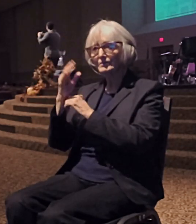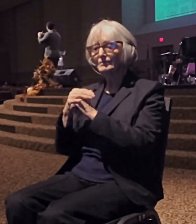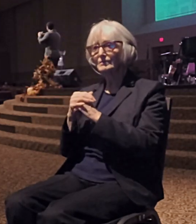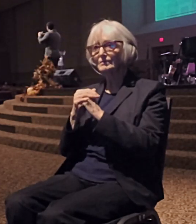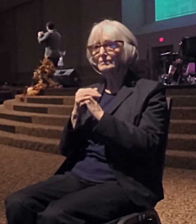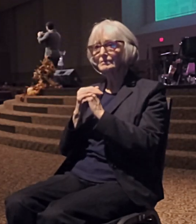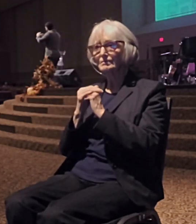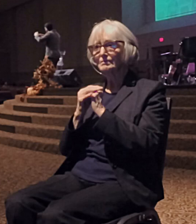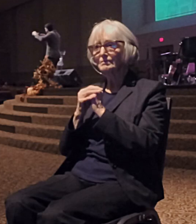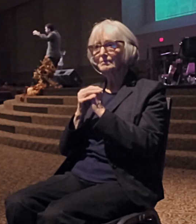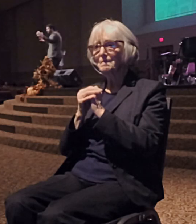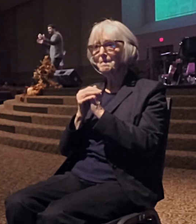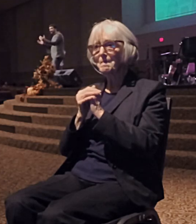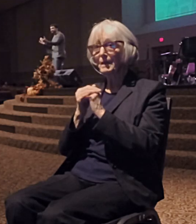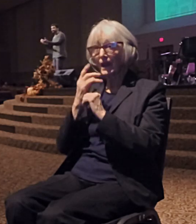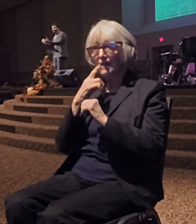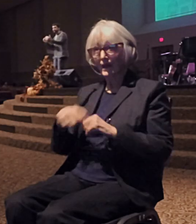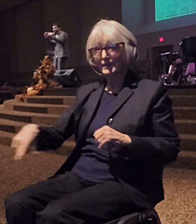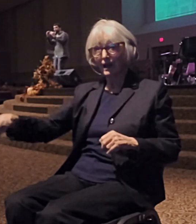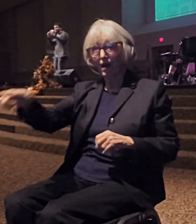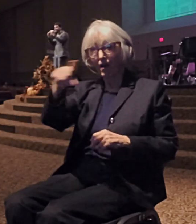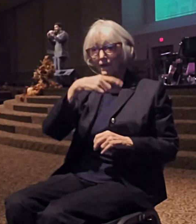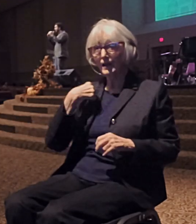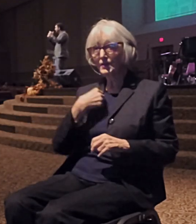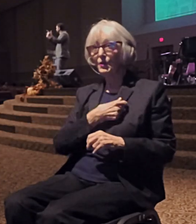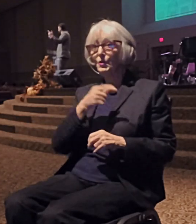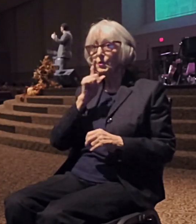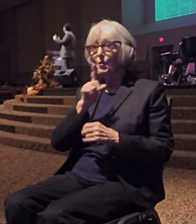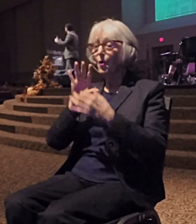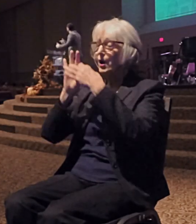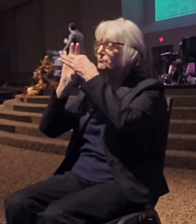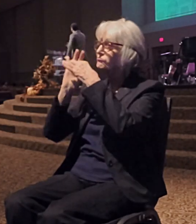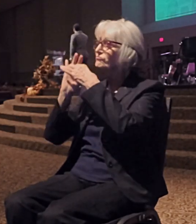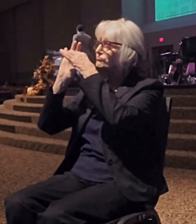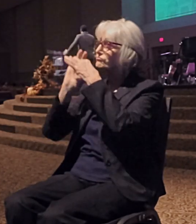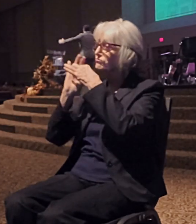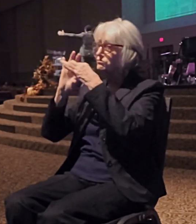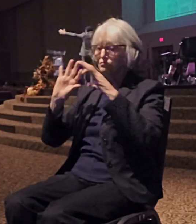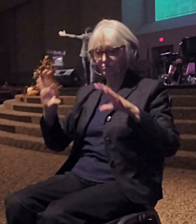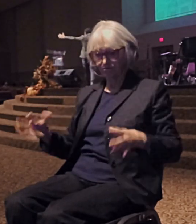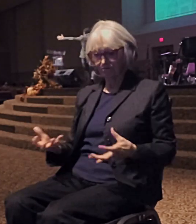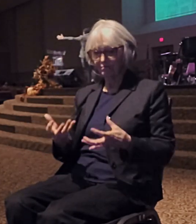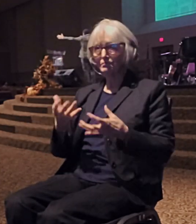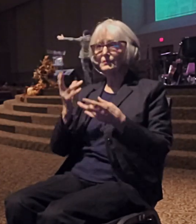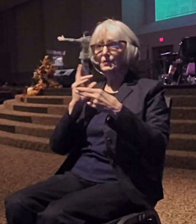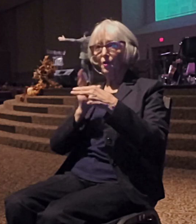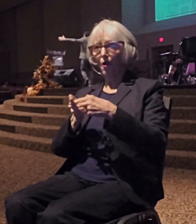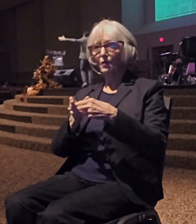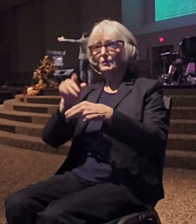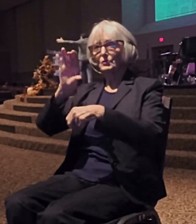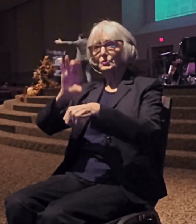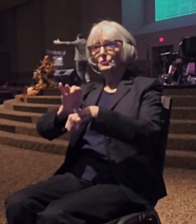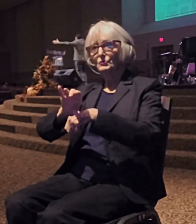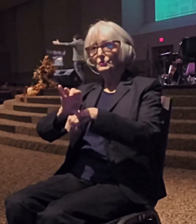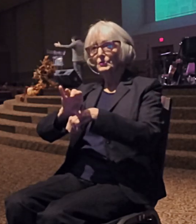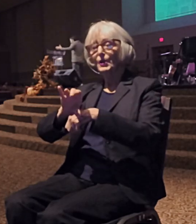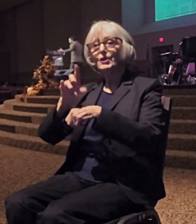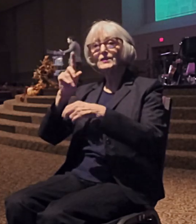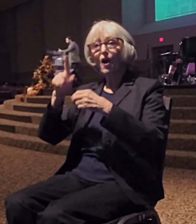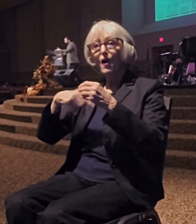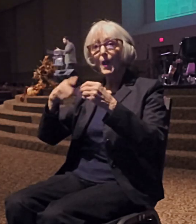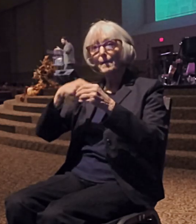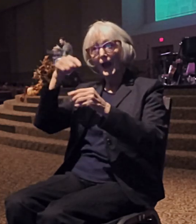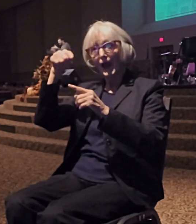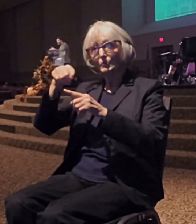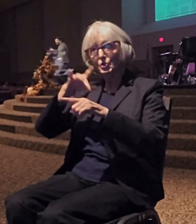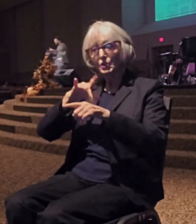God. And those of us collectively who are brought in that alignment, we're called the church, and here's what it says. It's all about Jesus. But